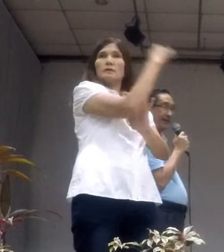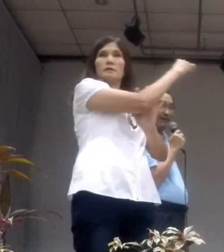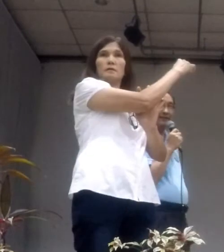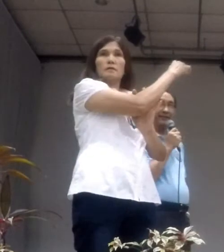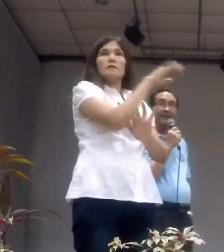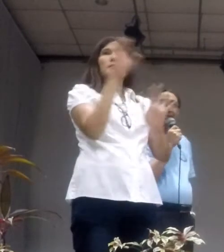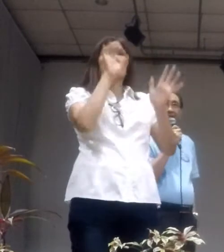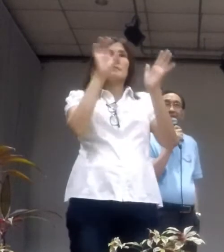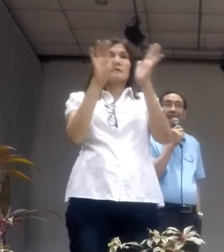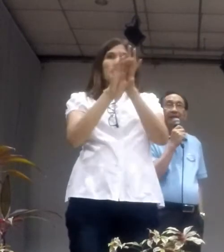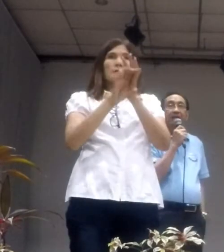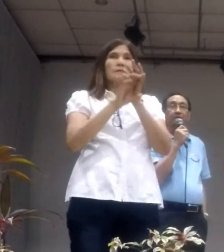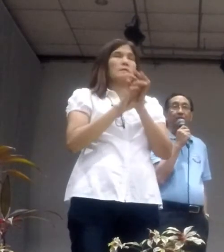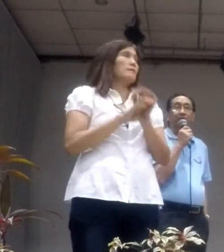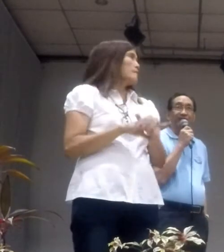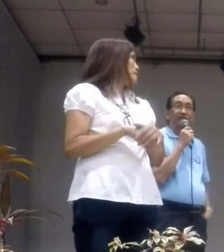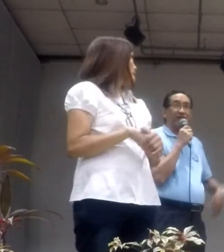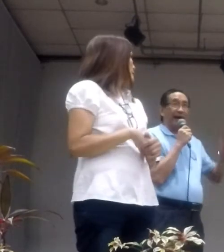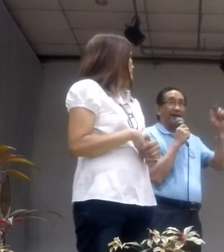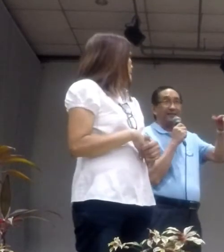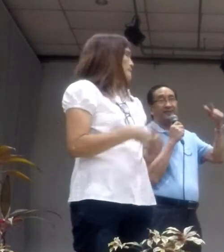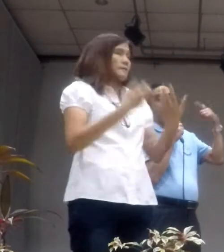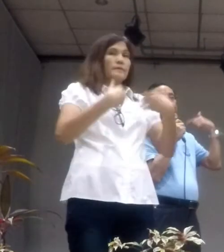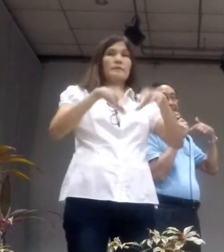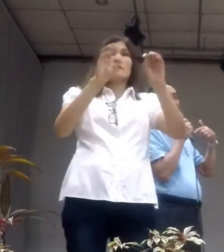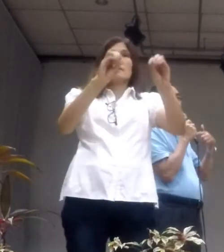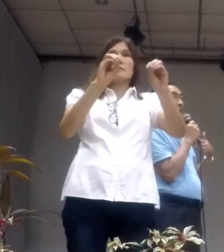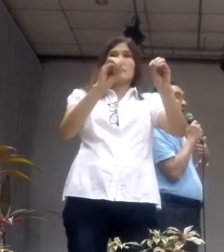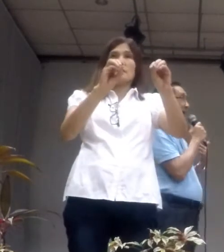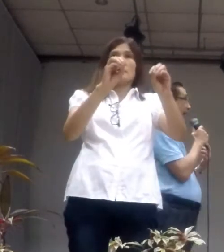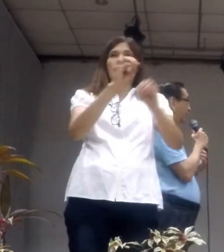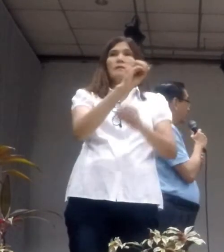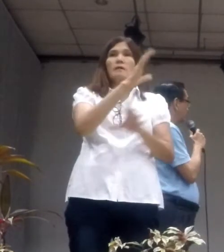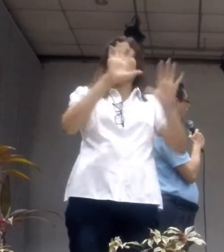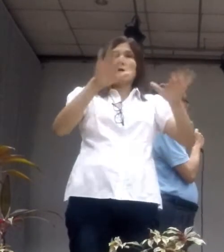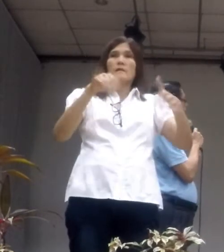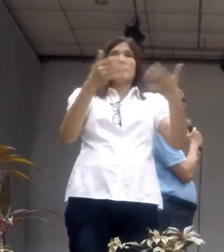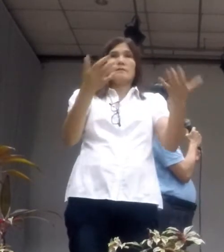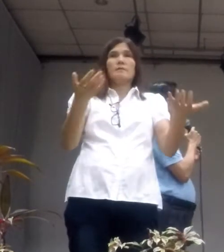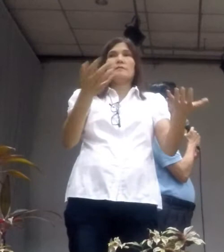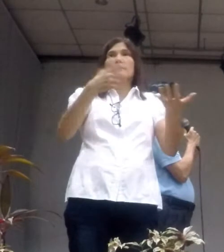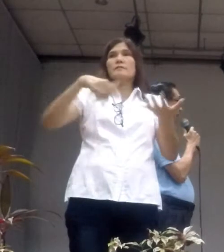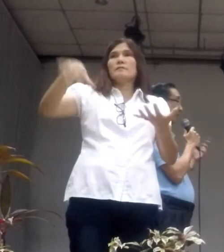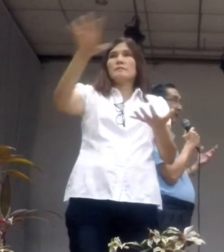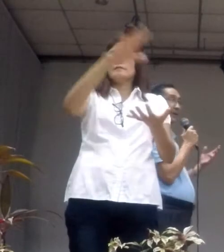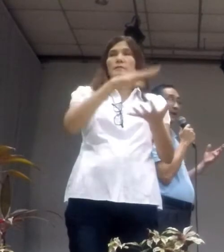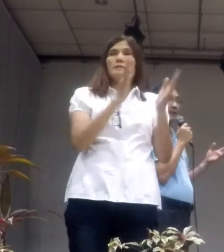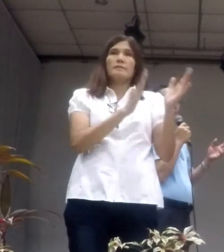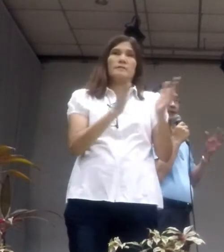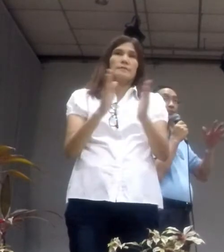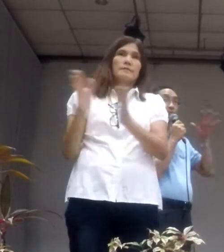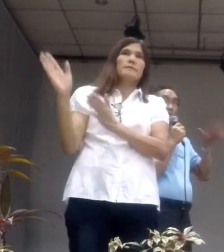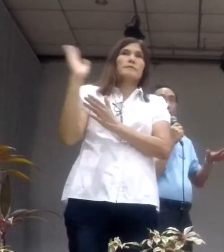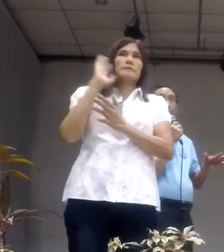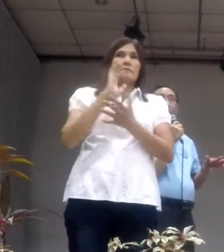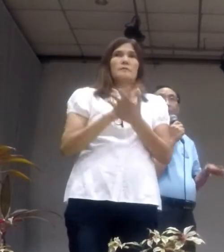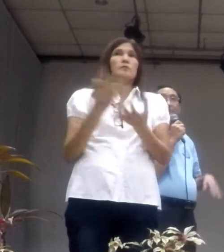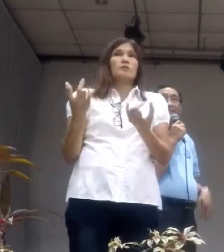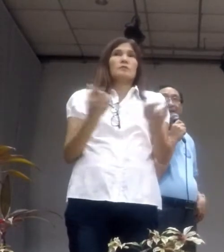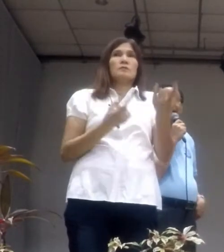really intended to teach us how to prepare and what to